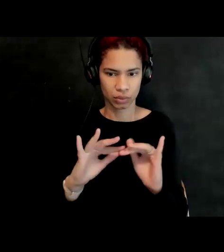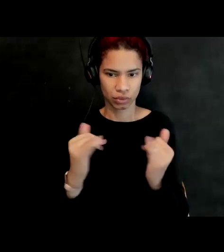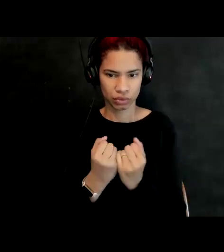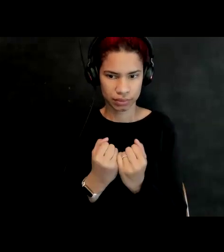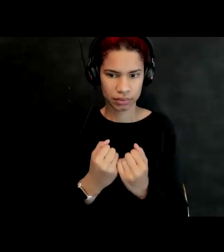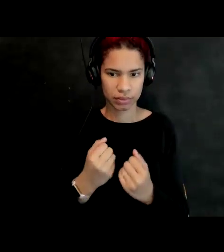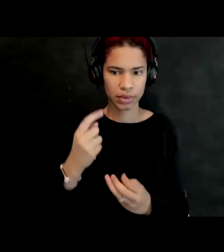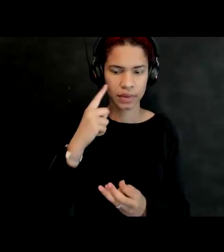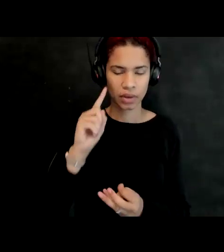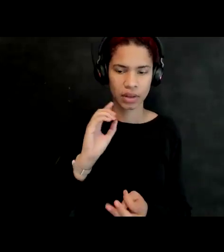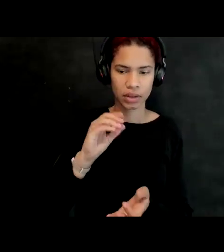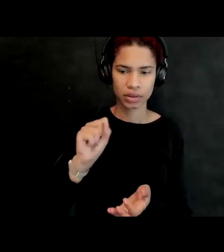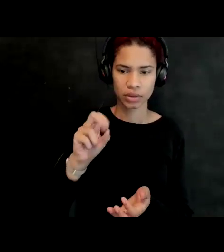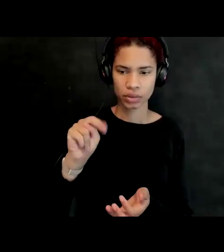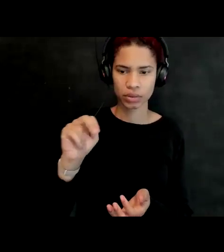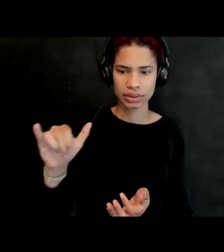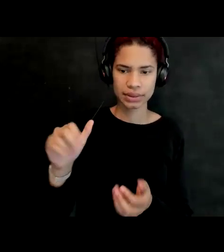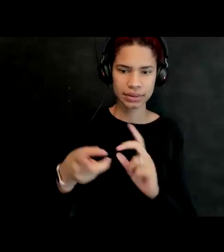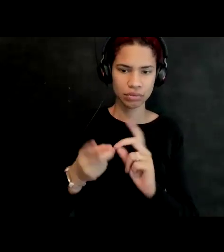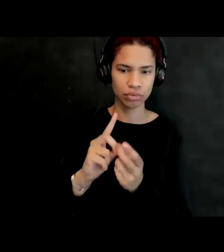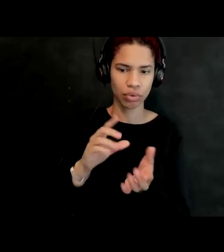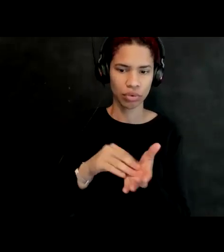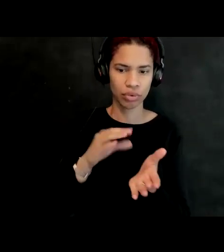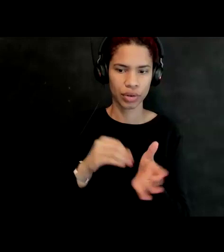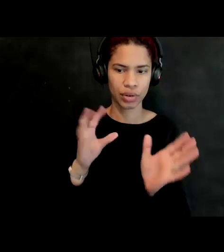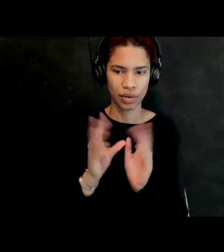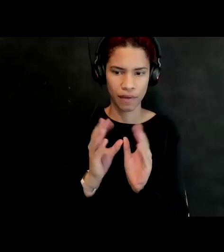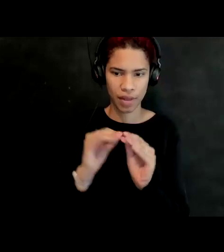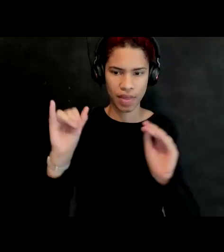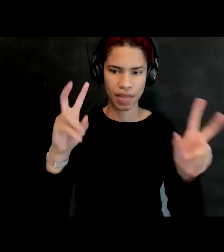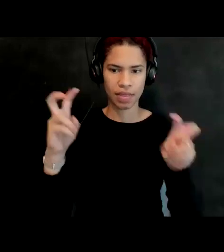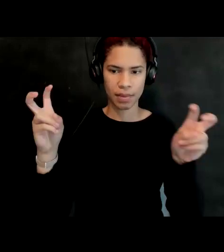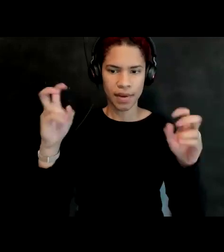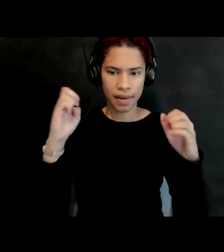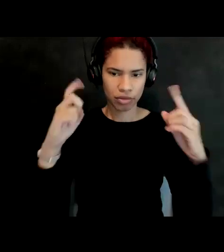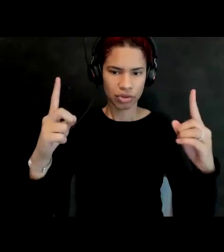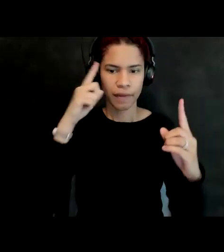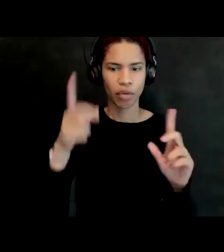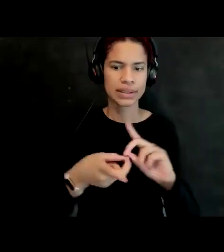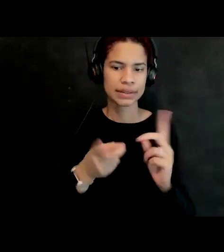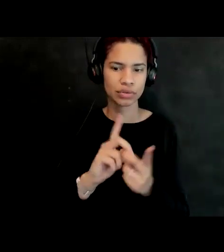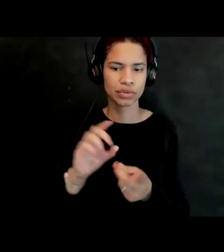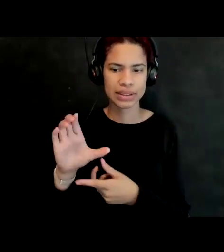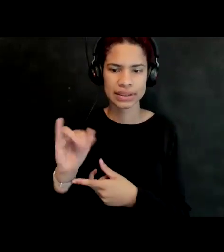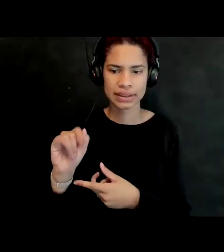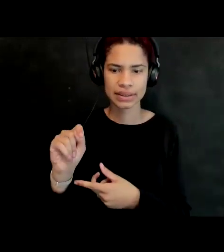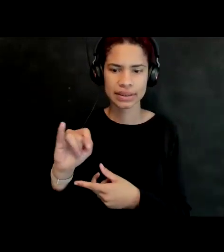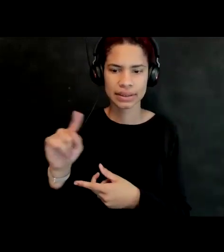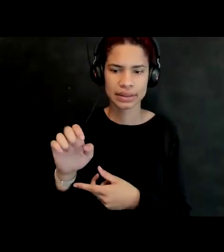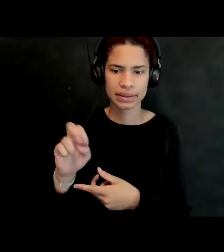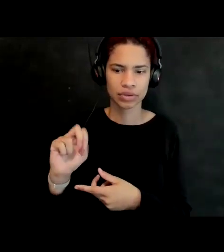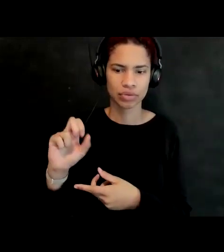Digital Learning Conference on the theme of educating for digital citizenship. I'm Paul